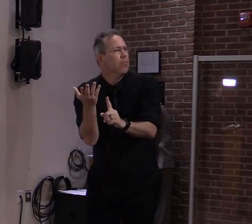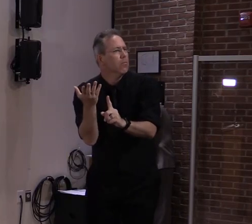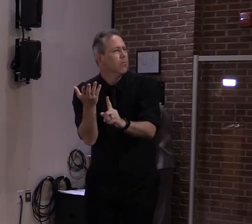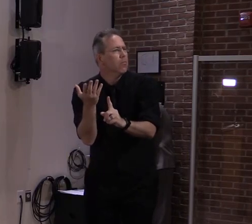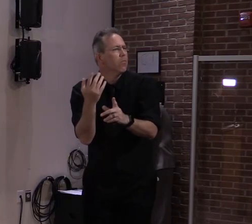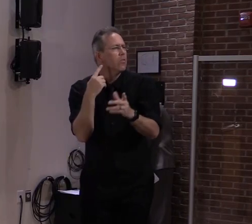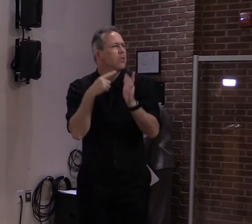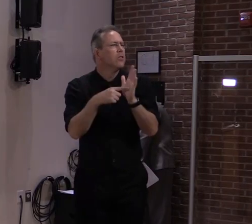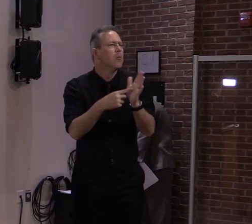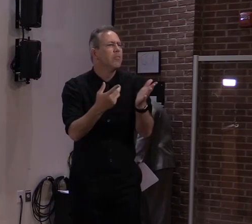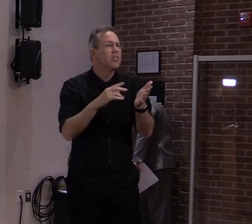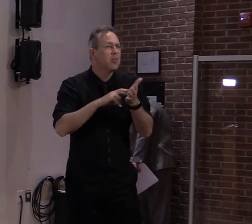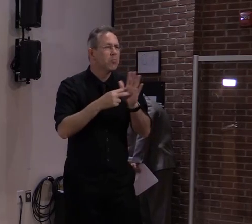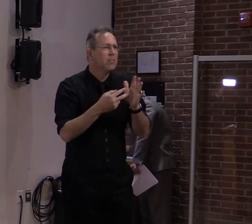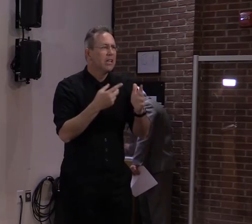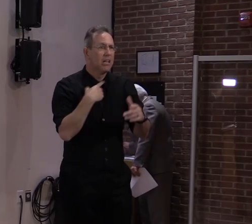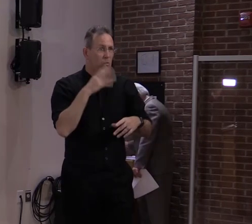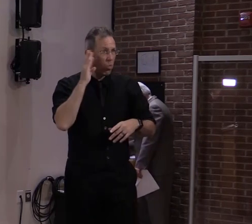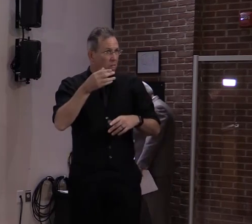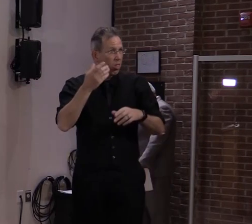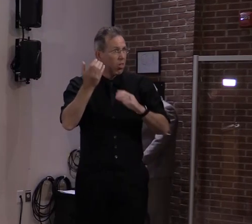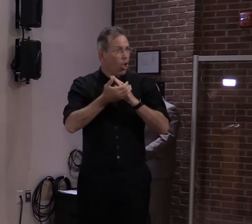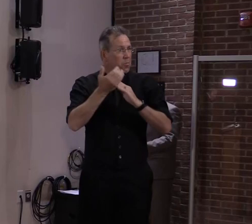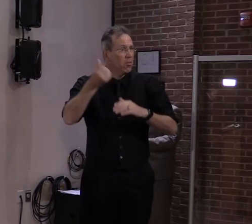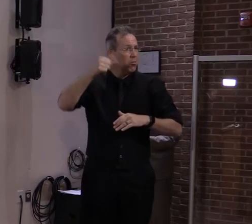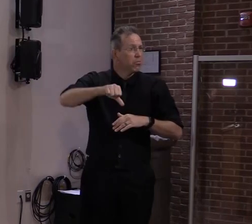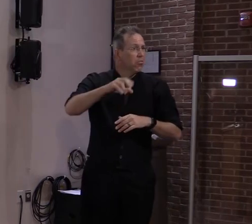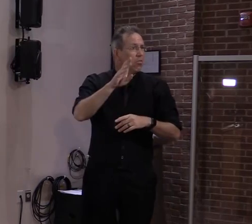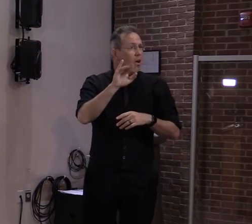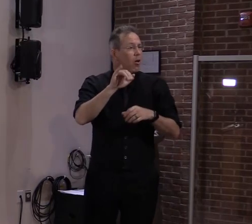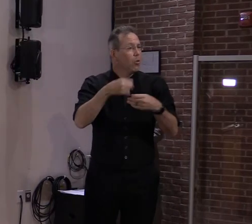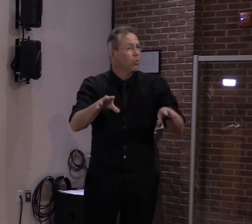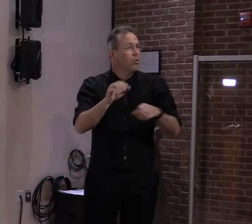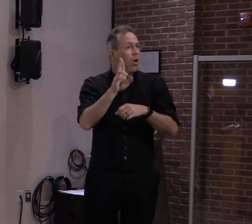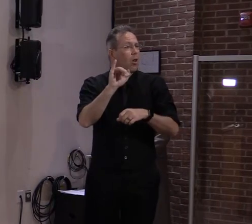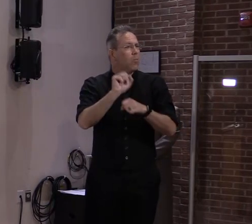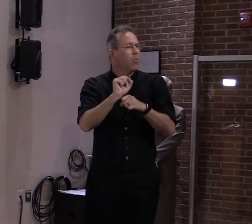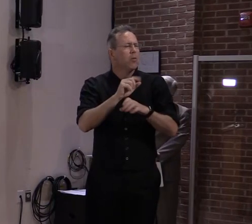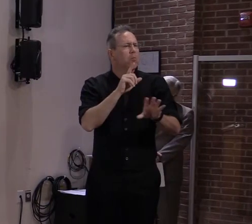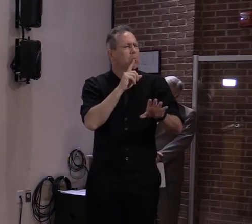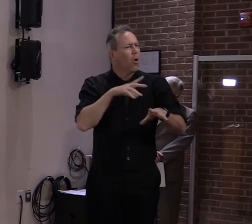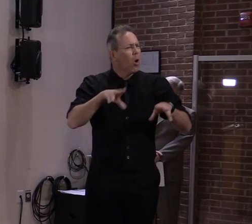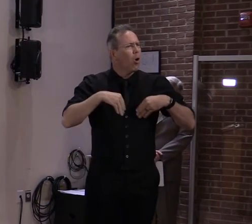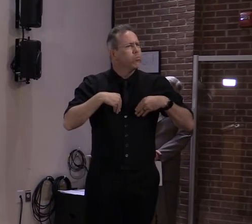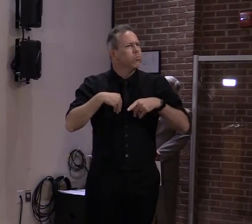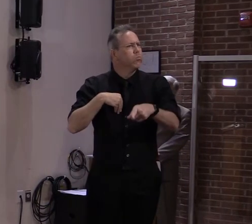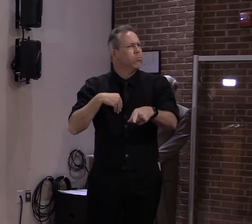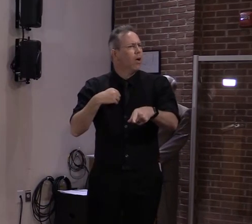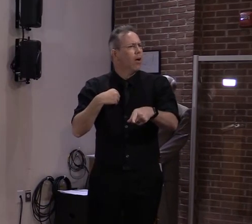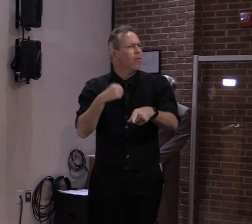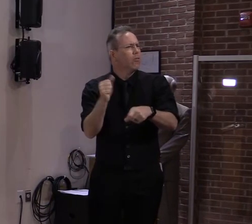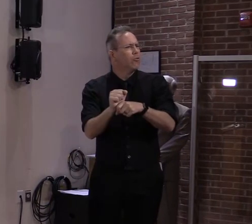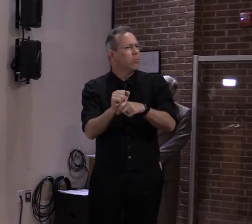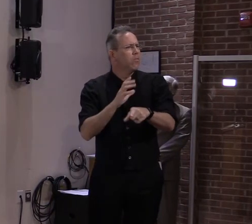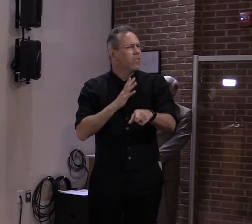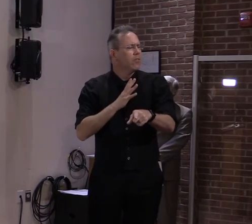a refusal of suitable work because it was not exactly what she was looking for in that case.